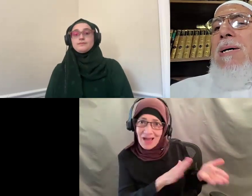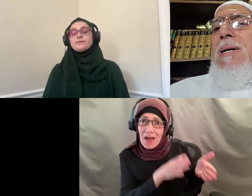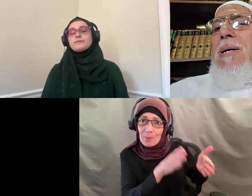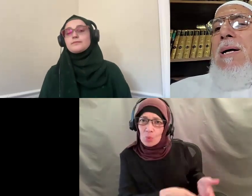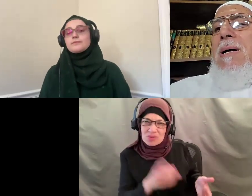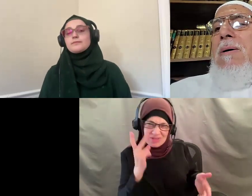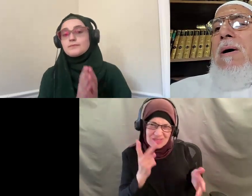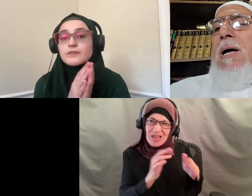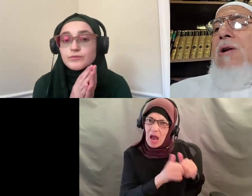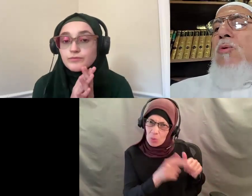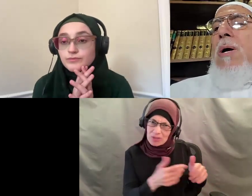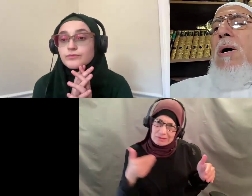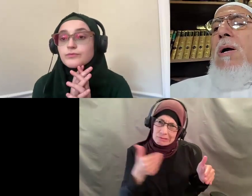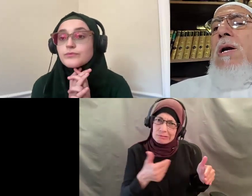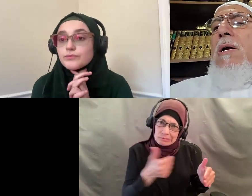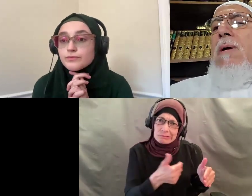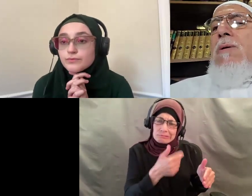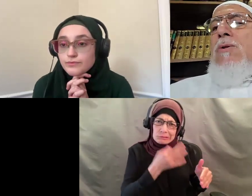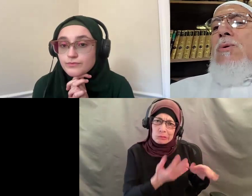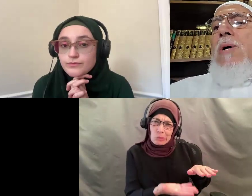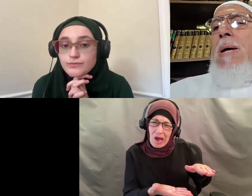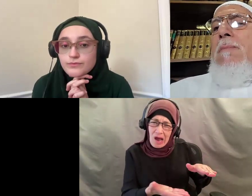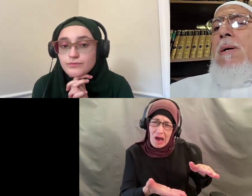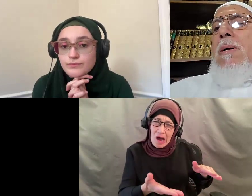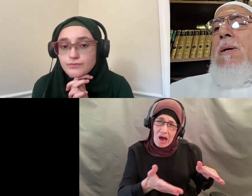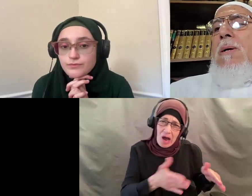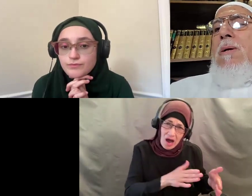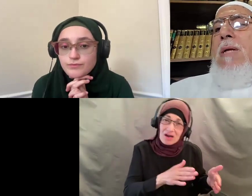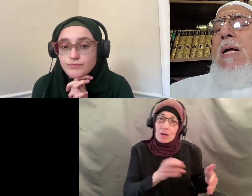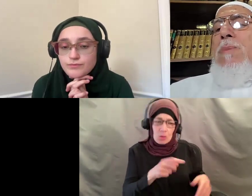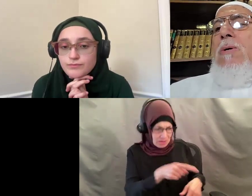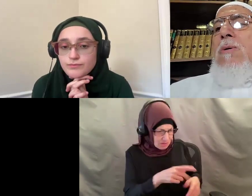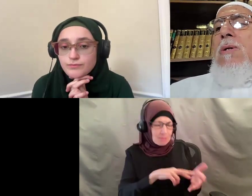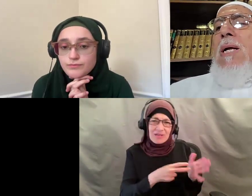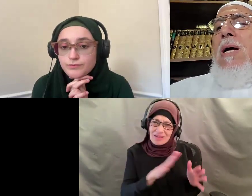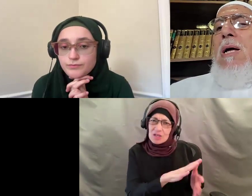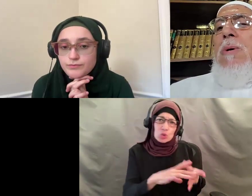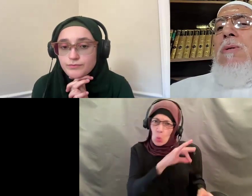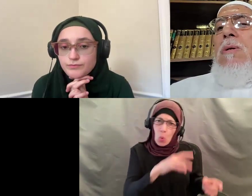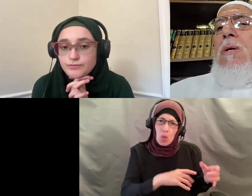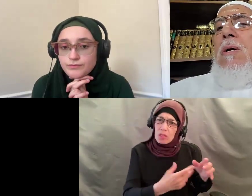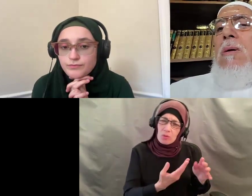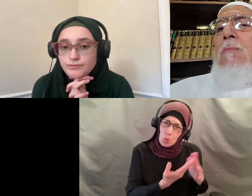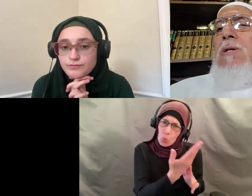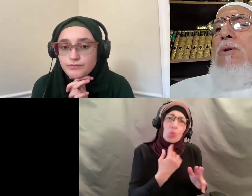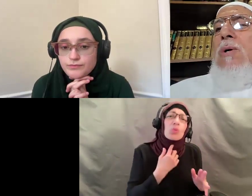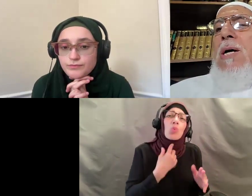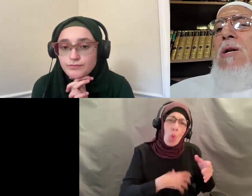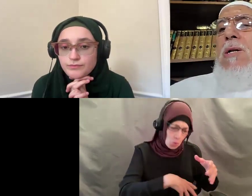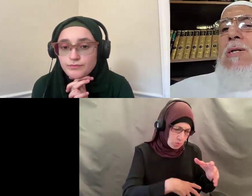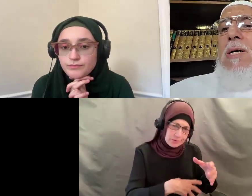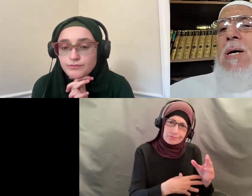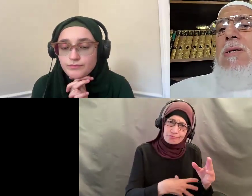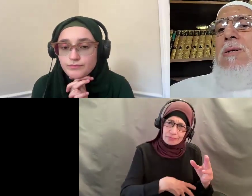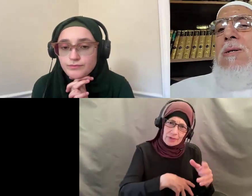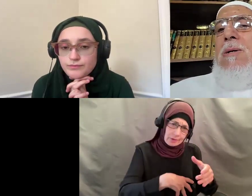back. And we are nearer to him, that person, that dying person, but you